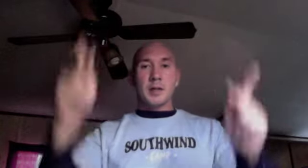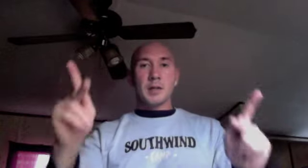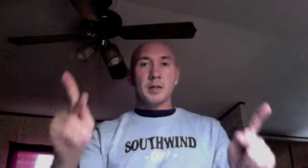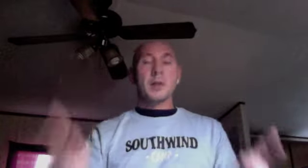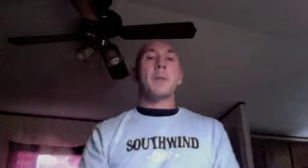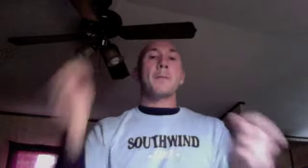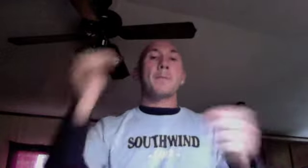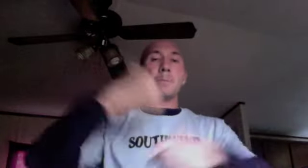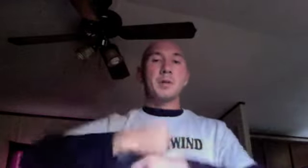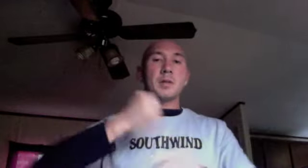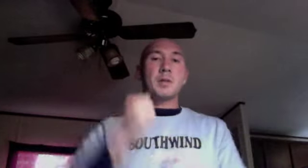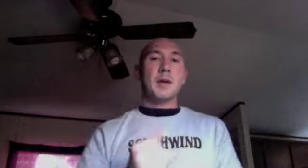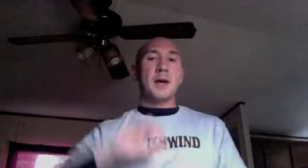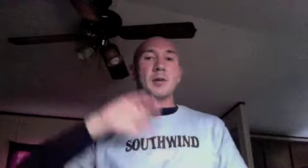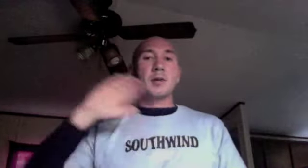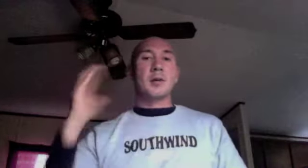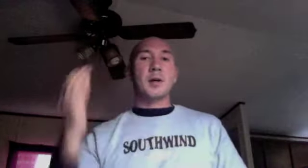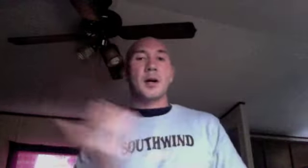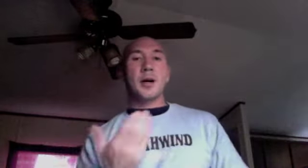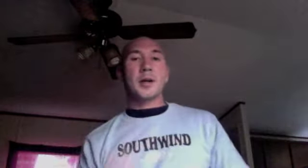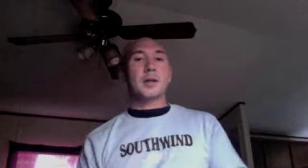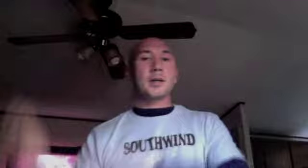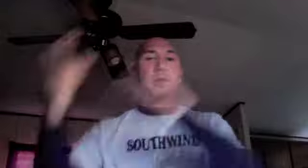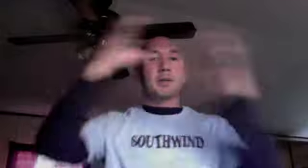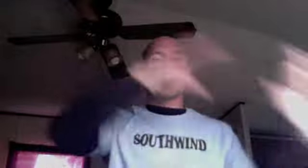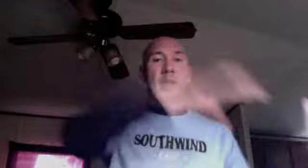mankind. Bid thou our sad